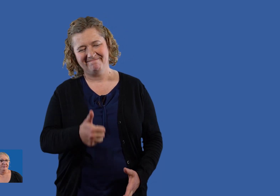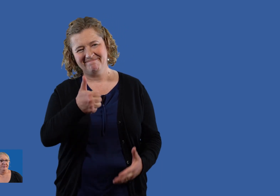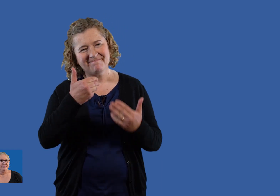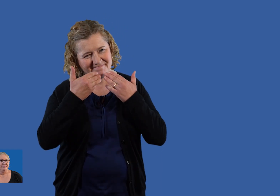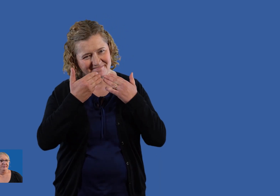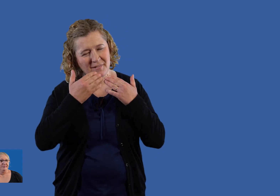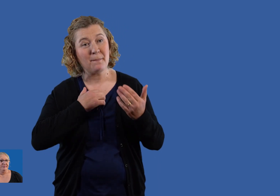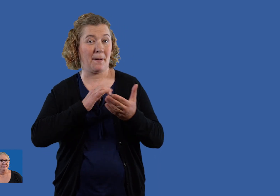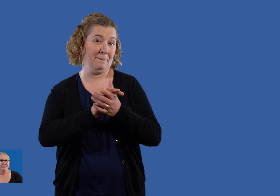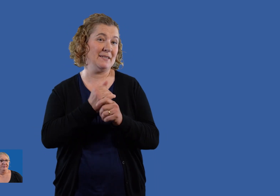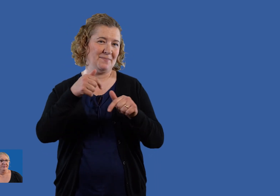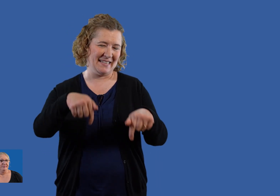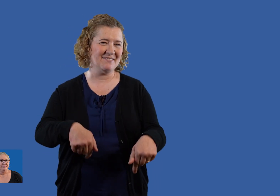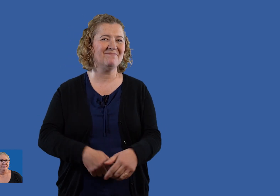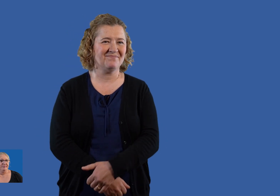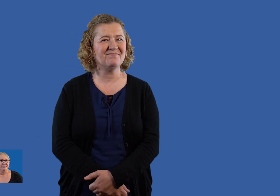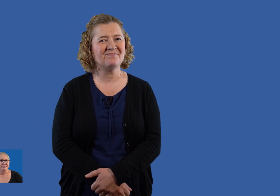Thanks, James. It's a pleasure to be here.